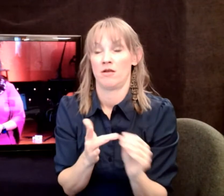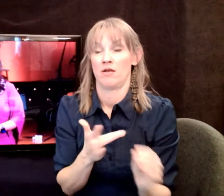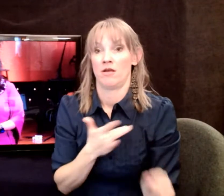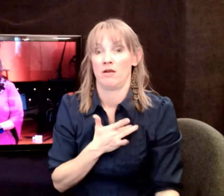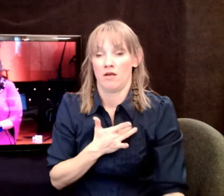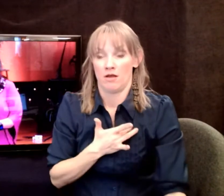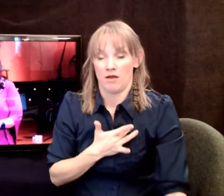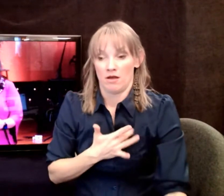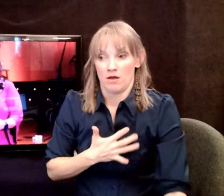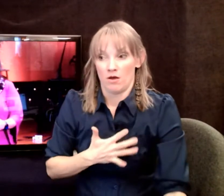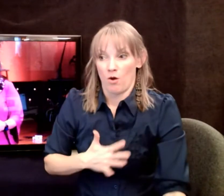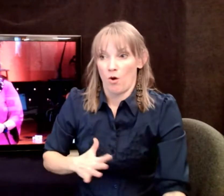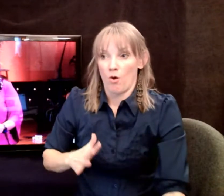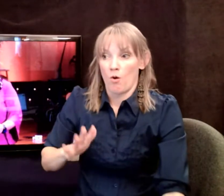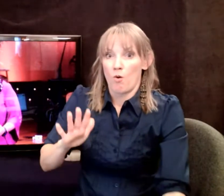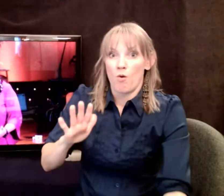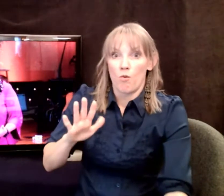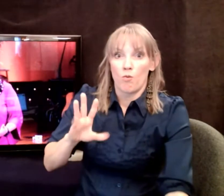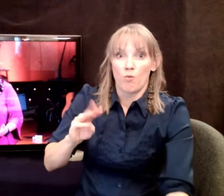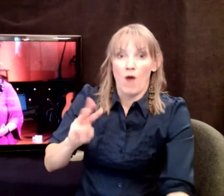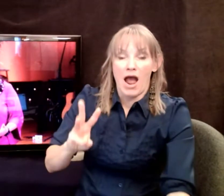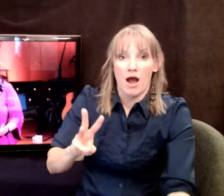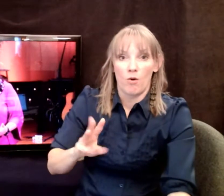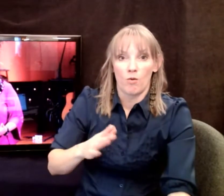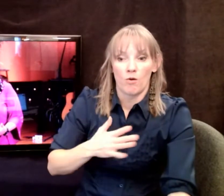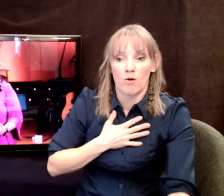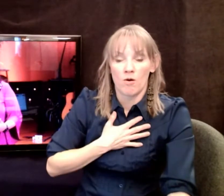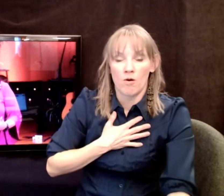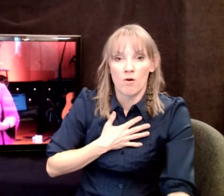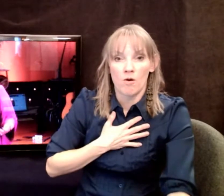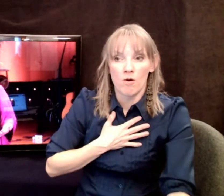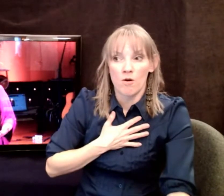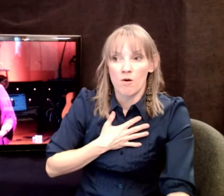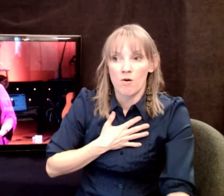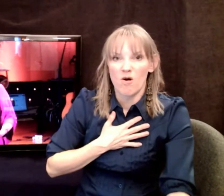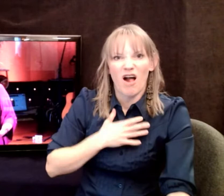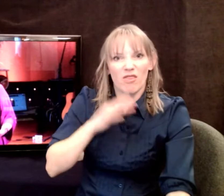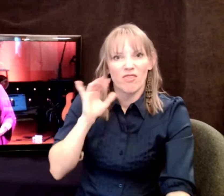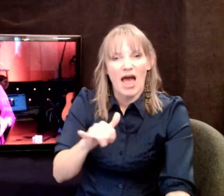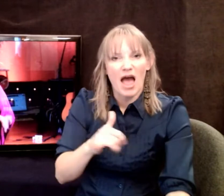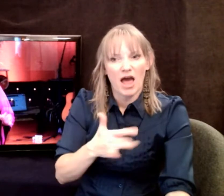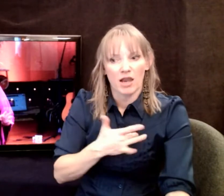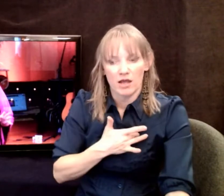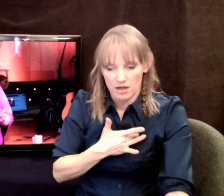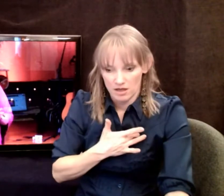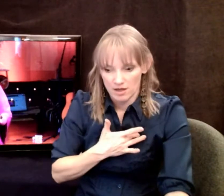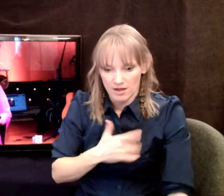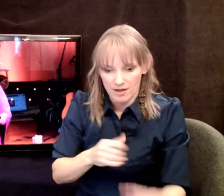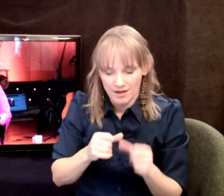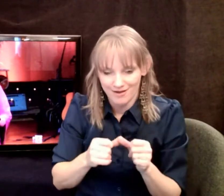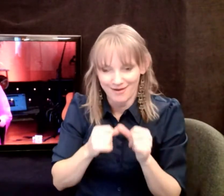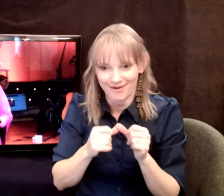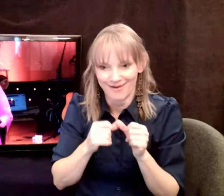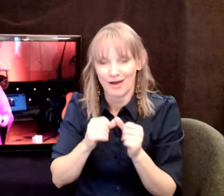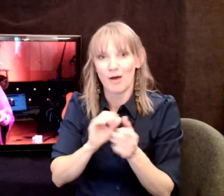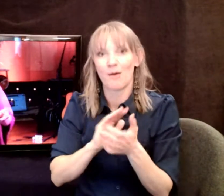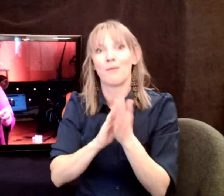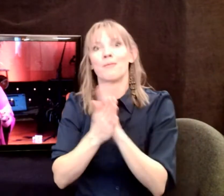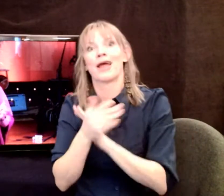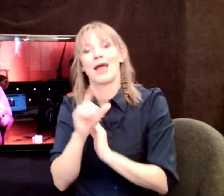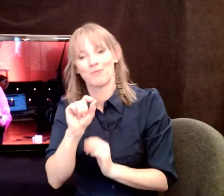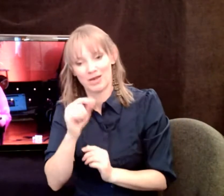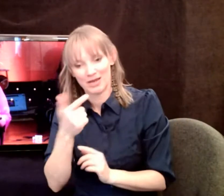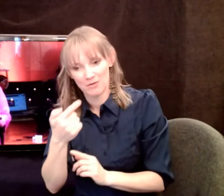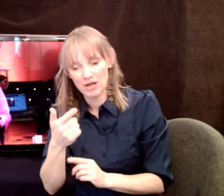gut, like, oh my gosh. And it stayed with me through the changing over into the new year. And